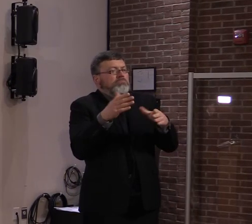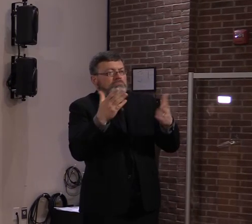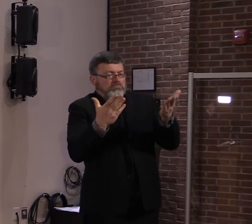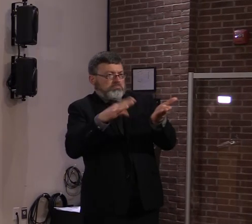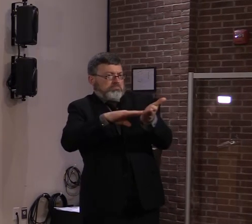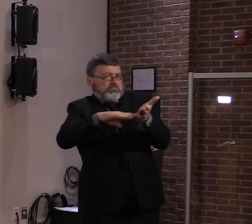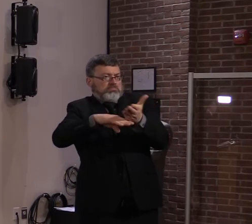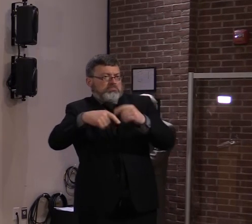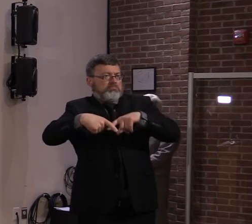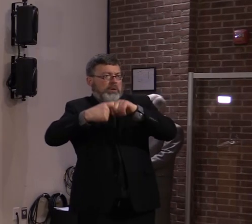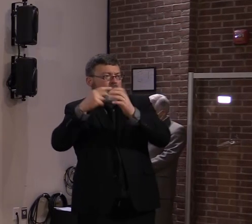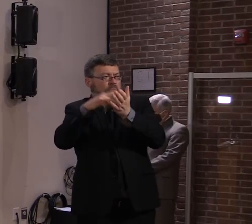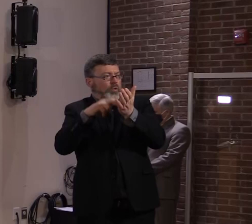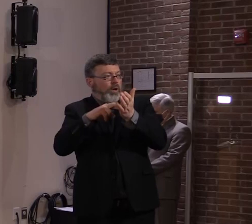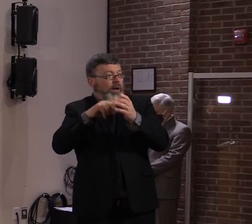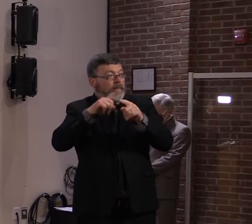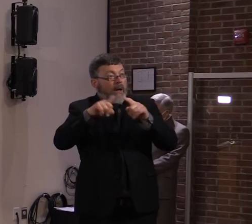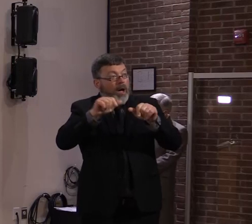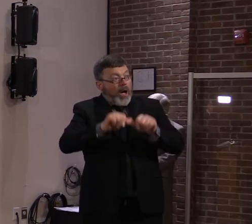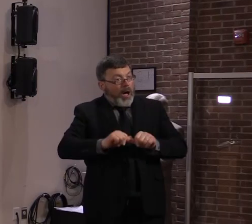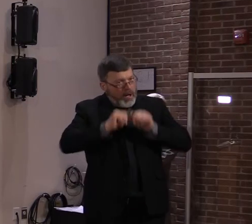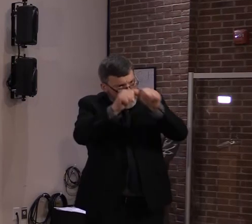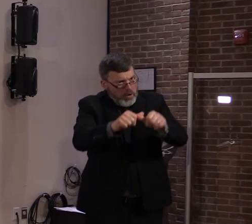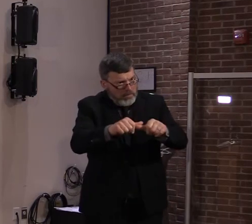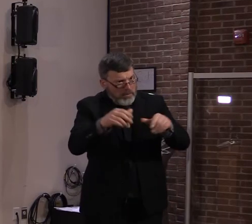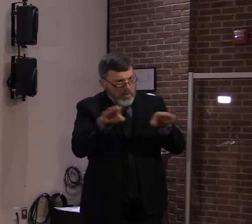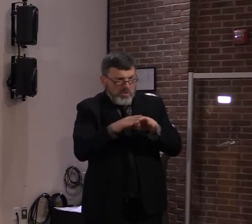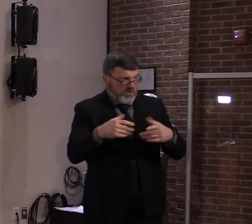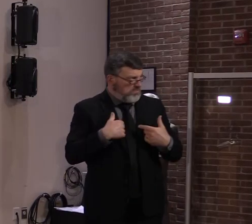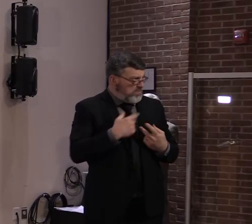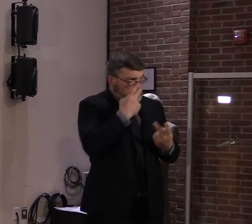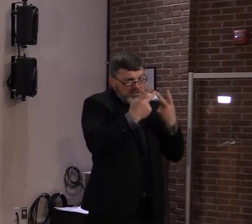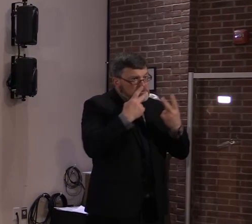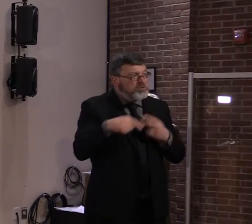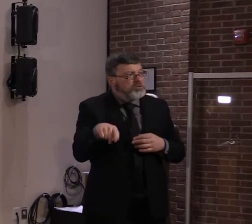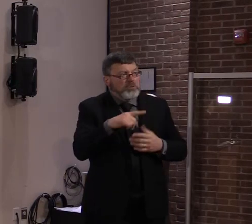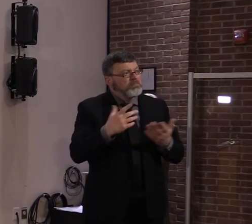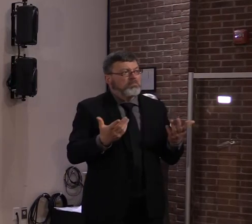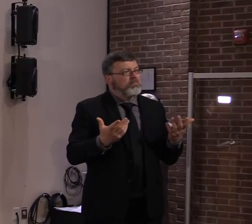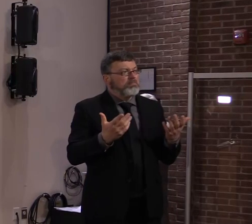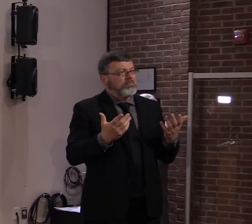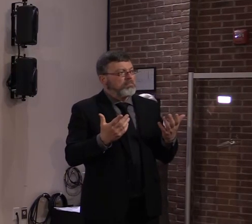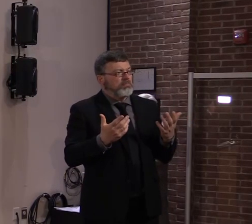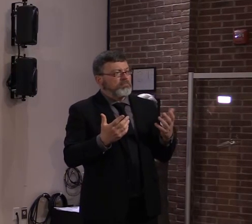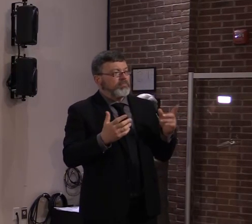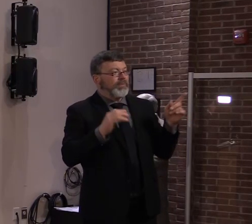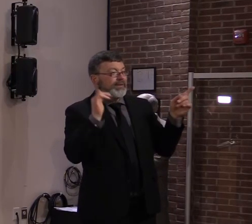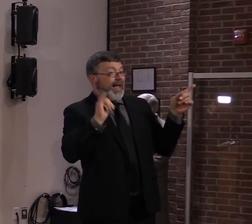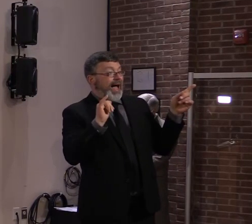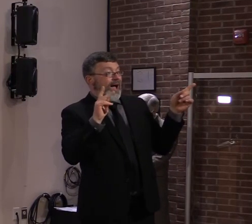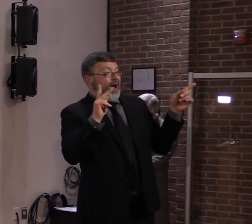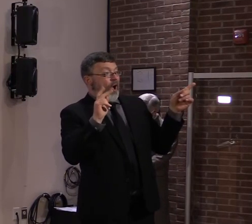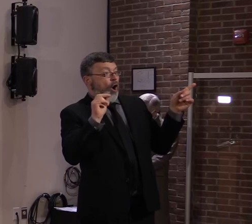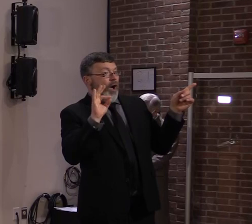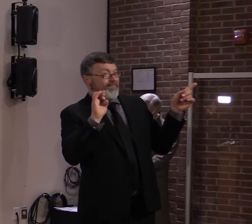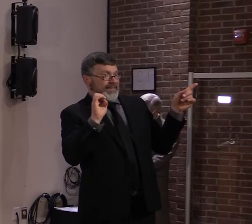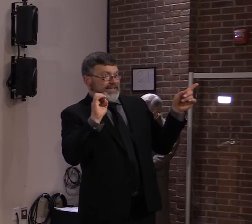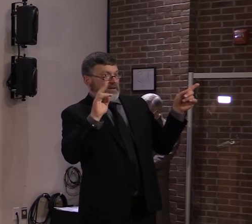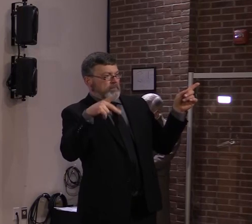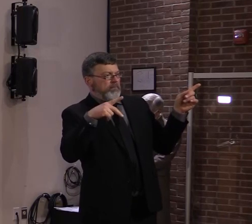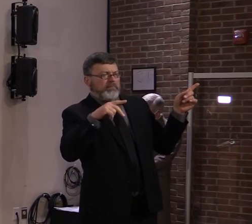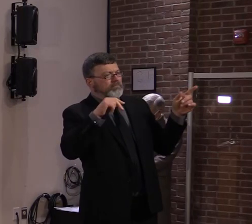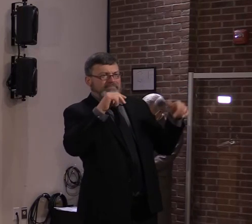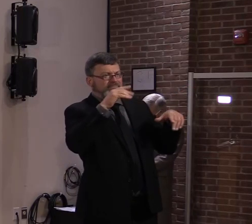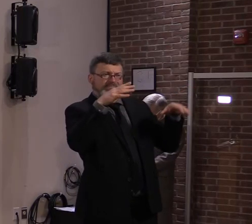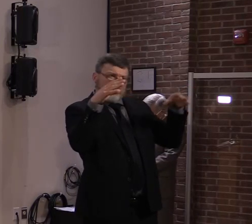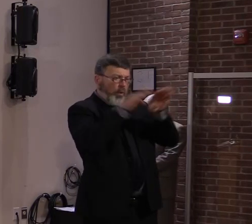Obviously, that's not necessarily the case. In this case, the closure was not based on any type of government order or any specific